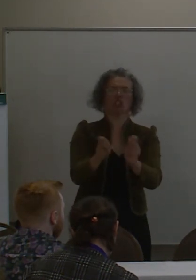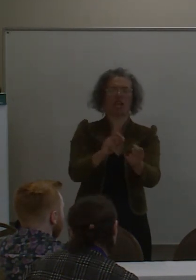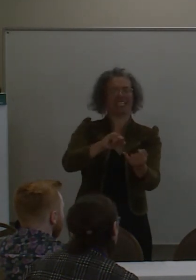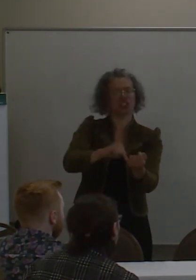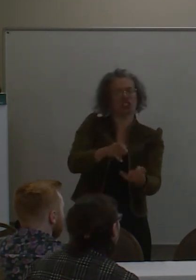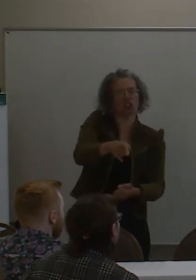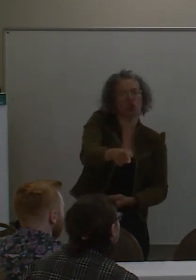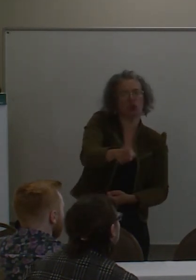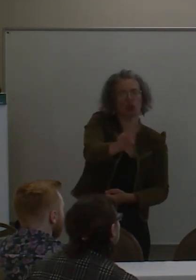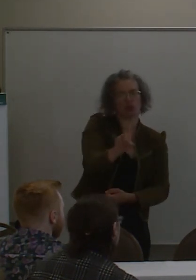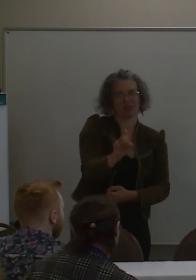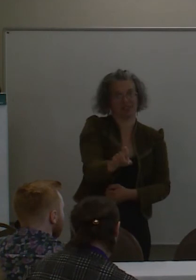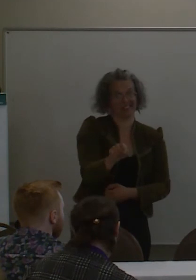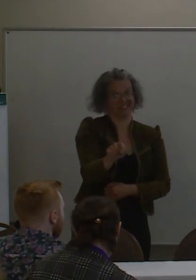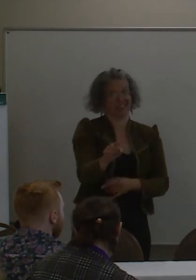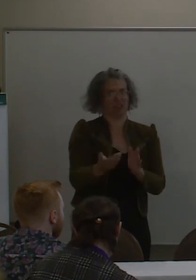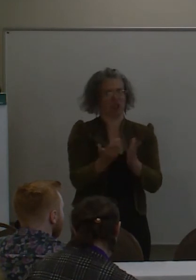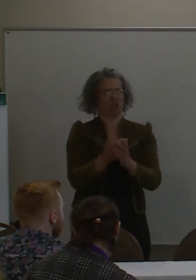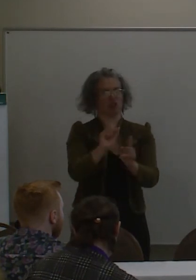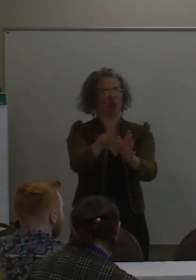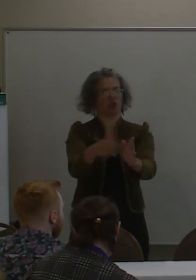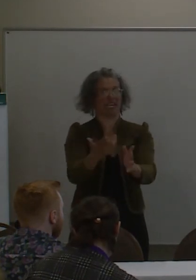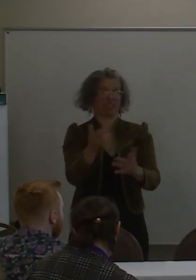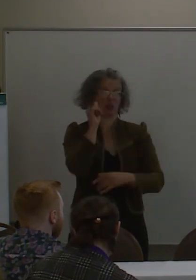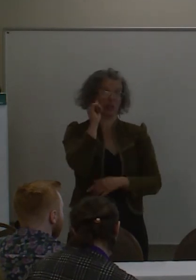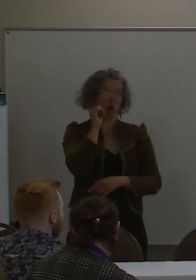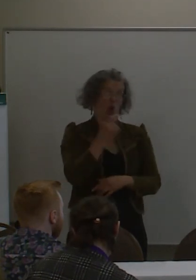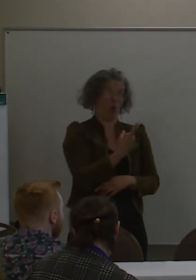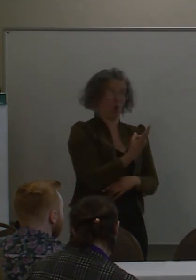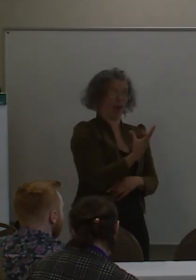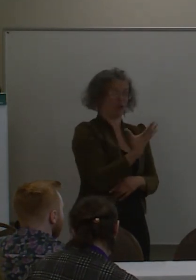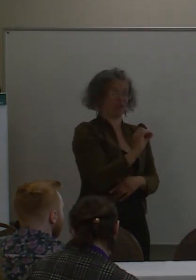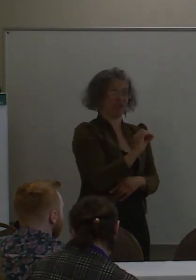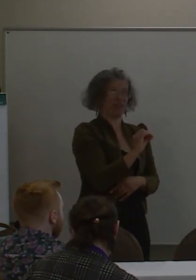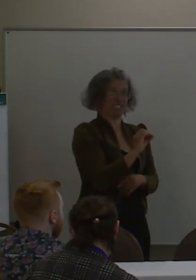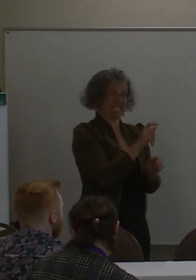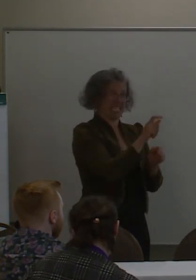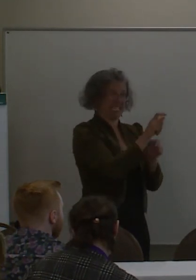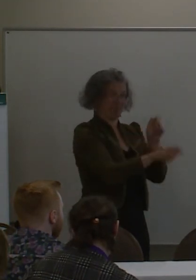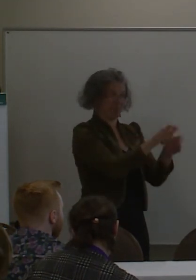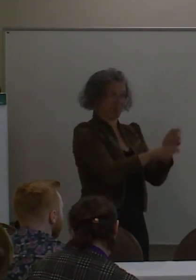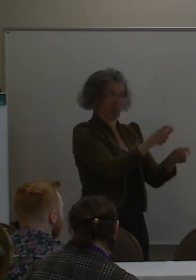lessons are scope your projects. Bigger is not better. We had that 150-person